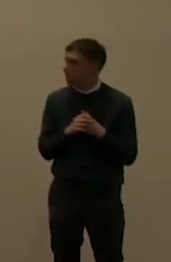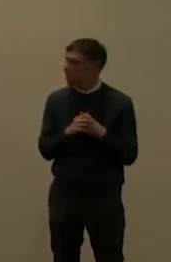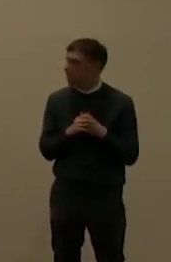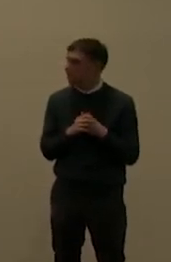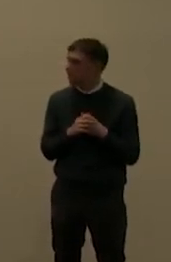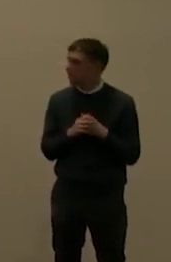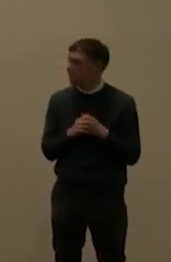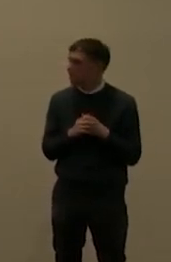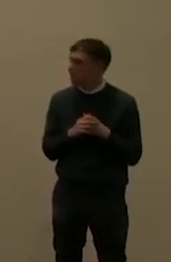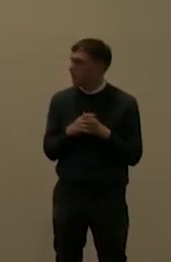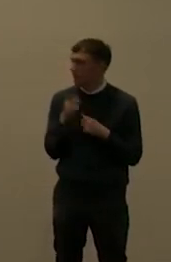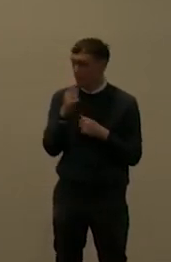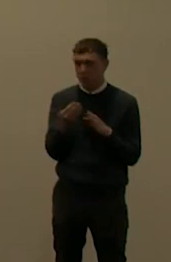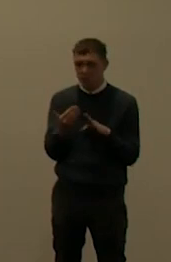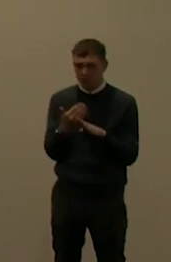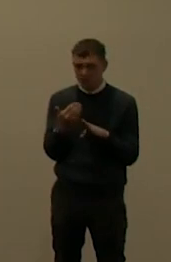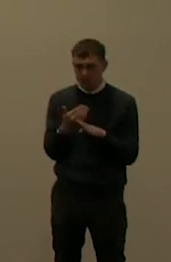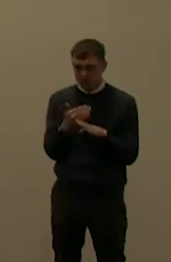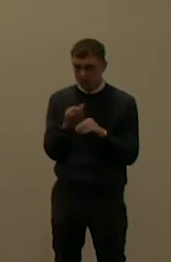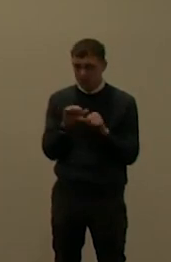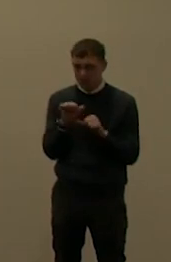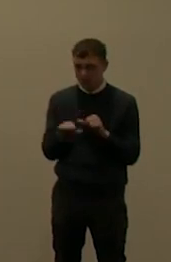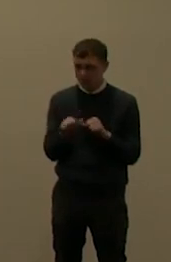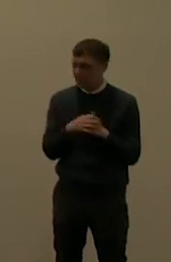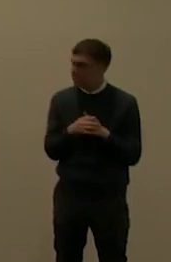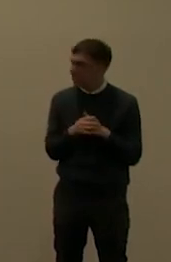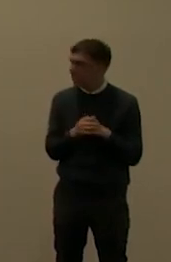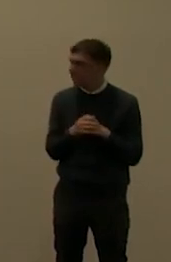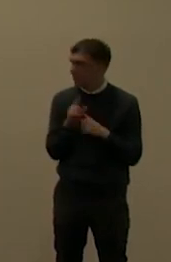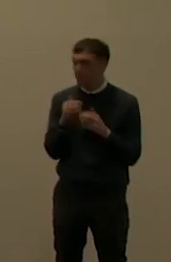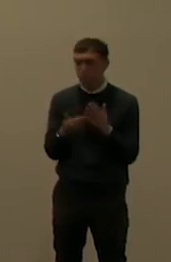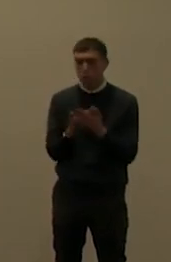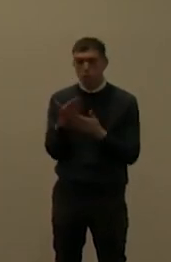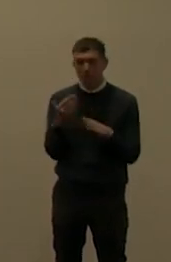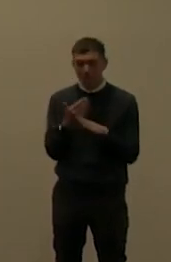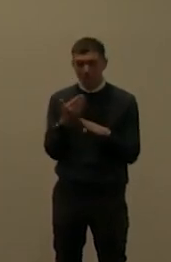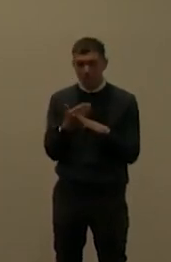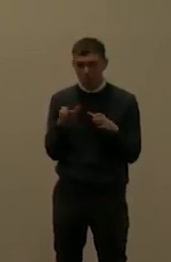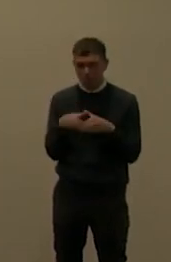And then we can go to the action. We can define a new action group.